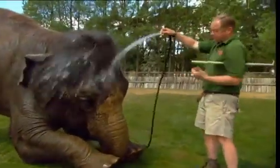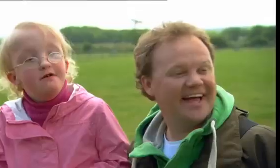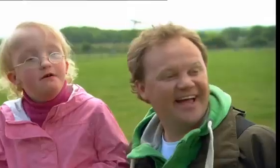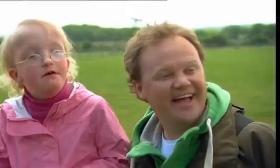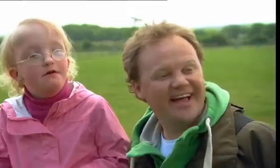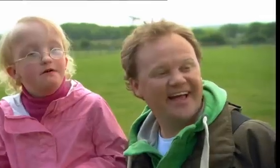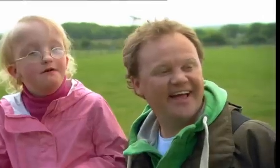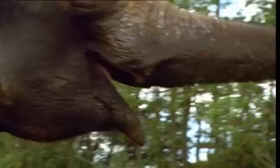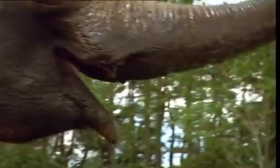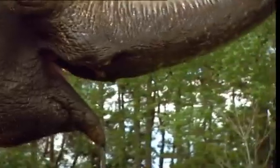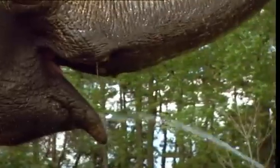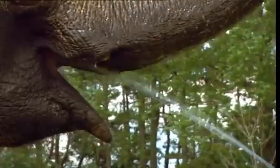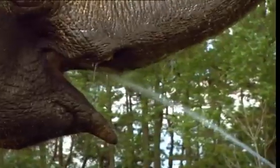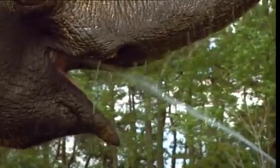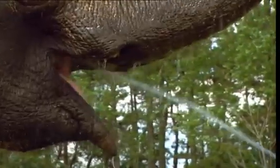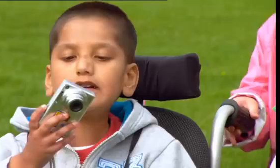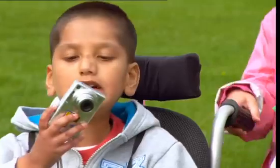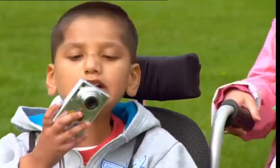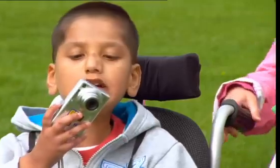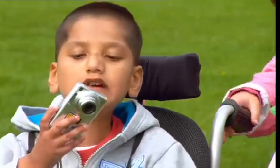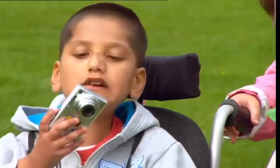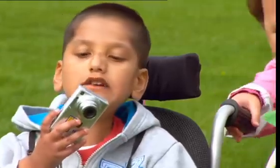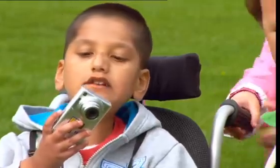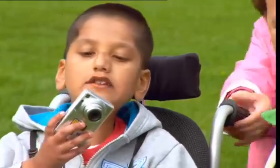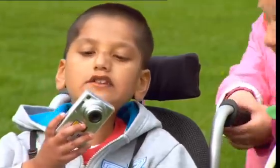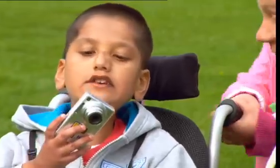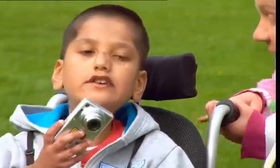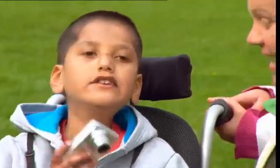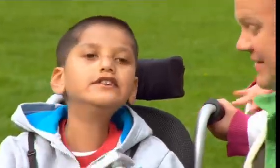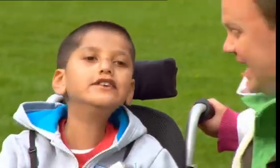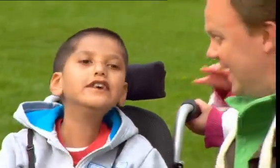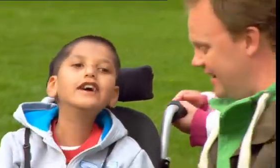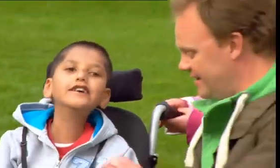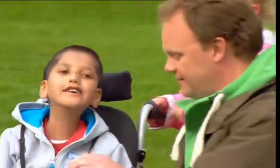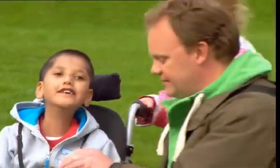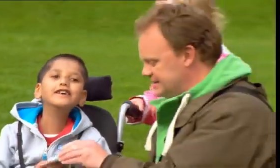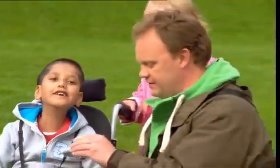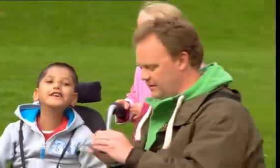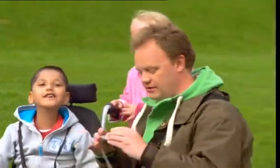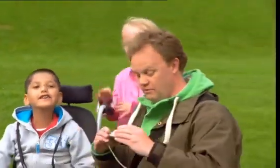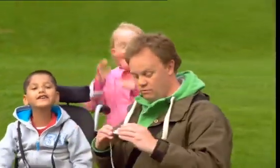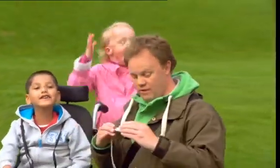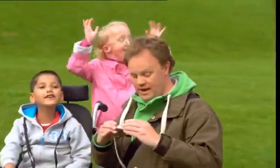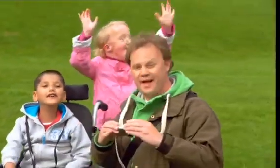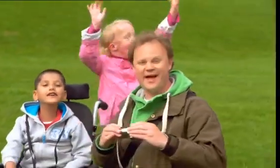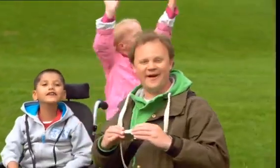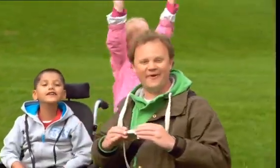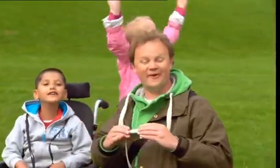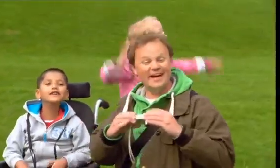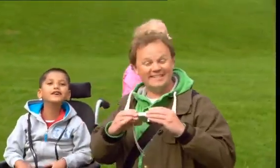shower. Danny is taking a photo of her. You taking it? Let's have a look. Wow!